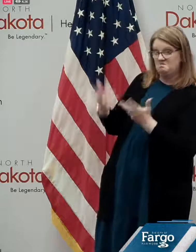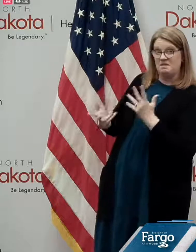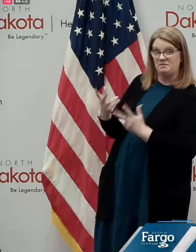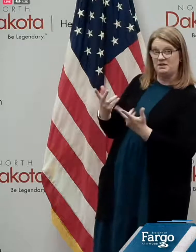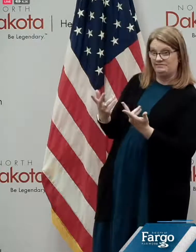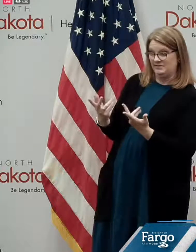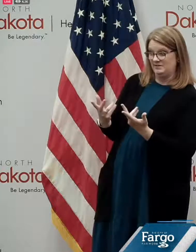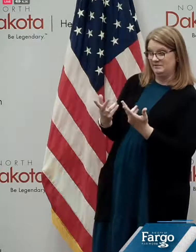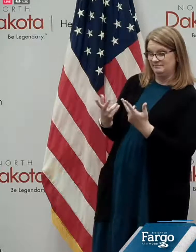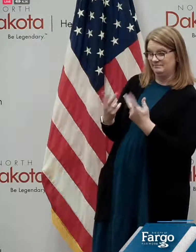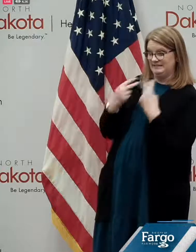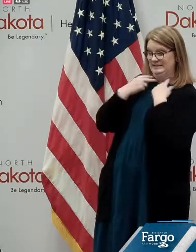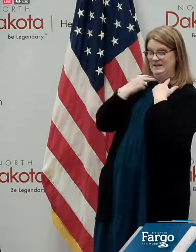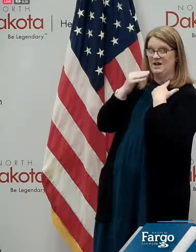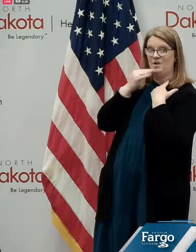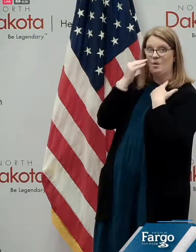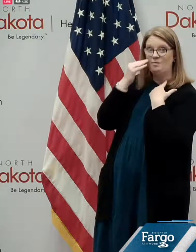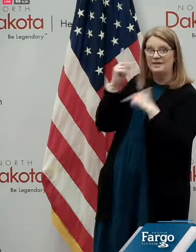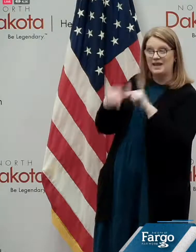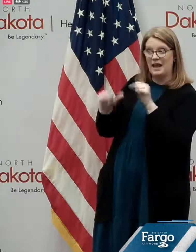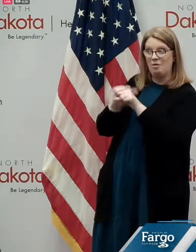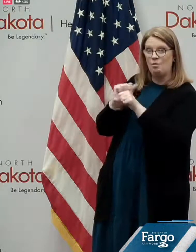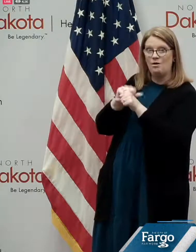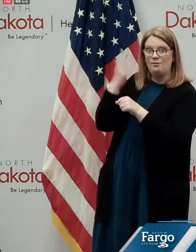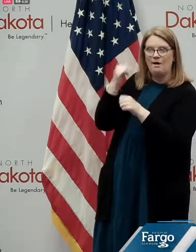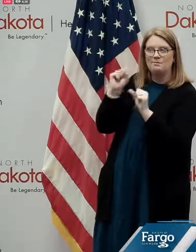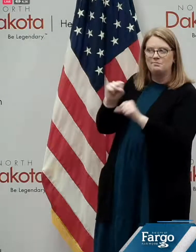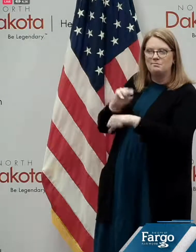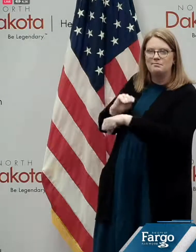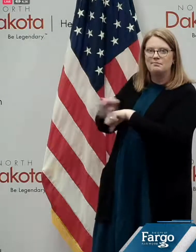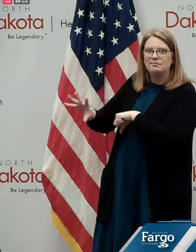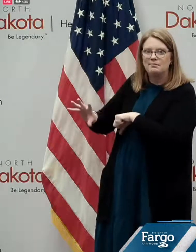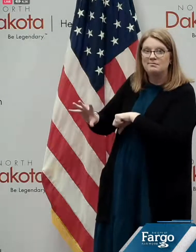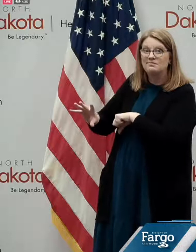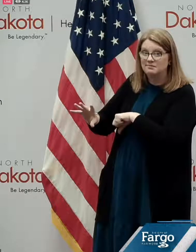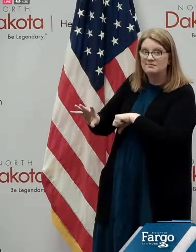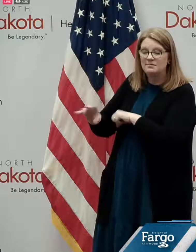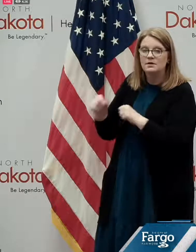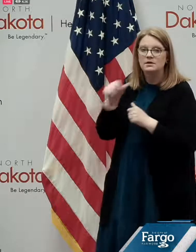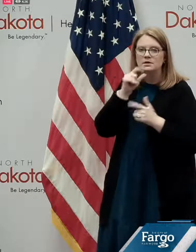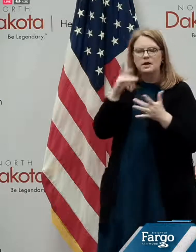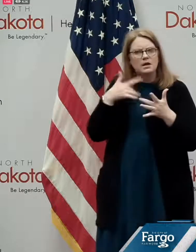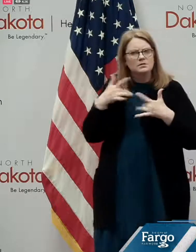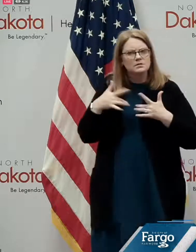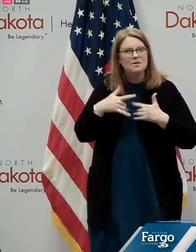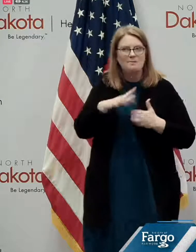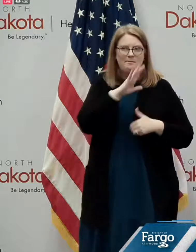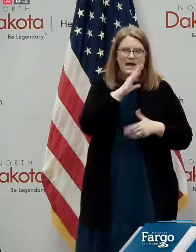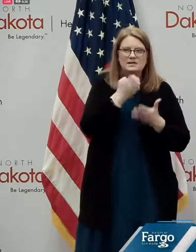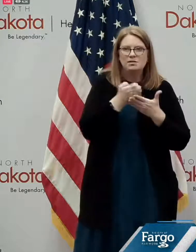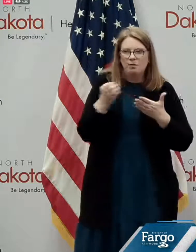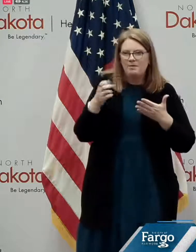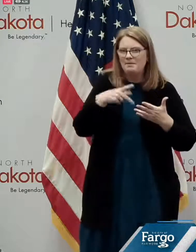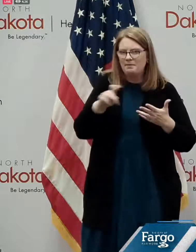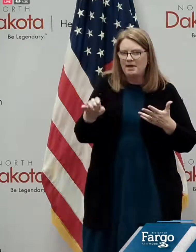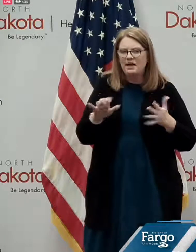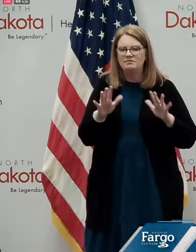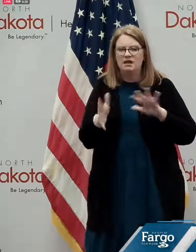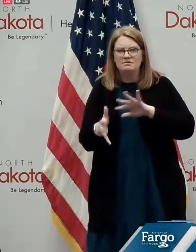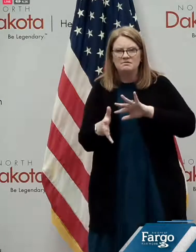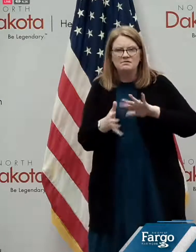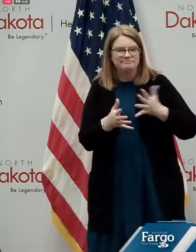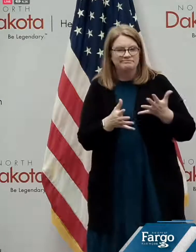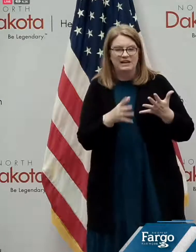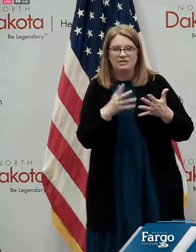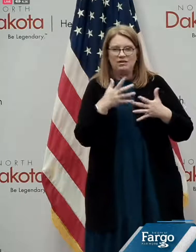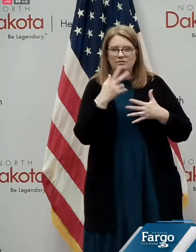isolated at home. And so there is a concern not about beds, not about equipment, not about PPE, not